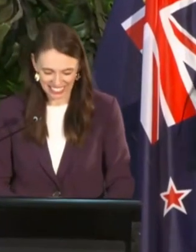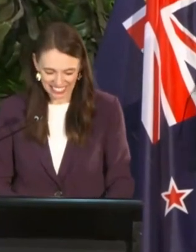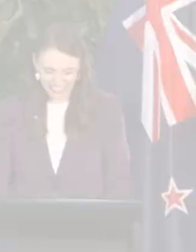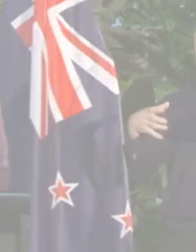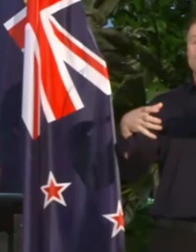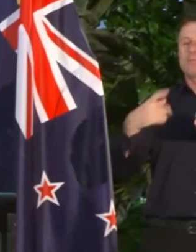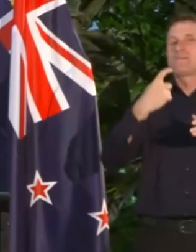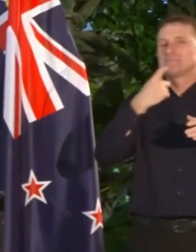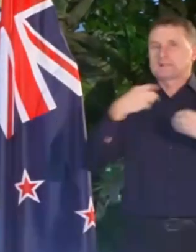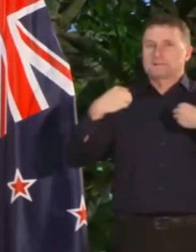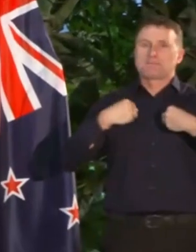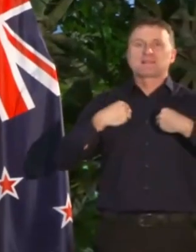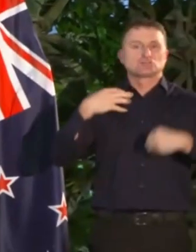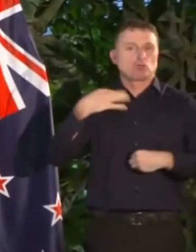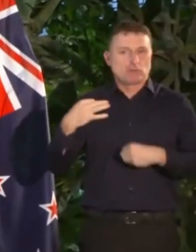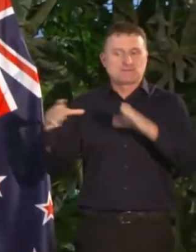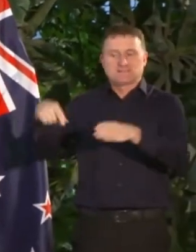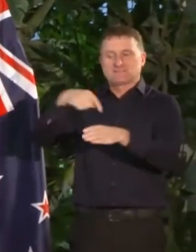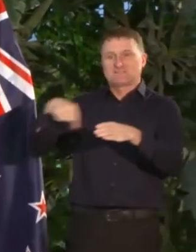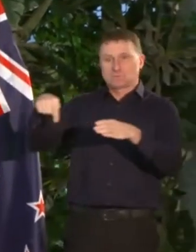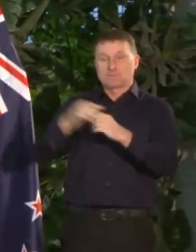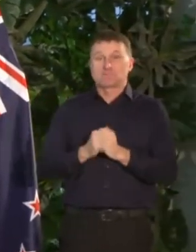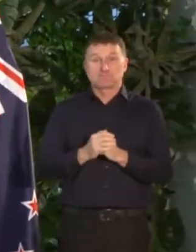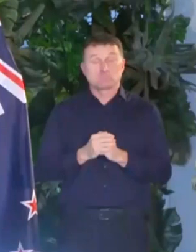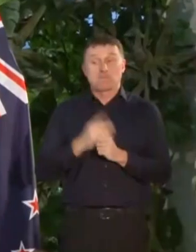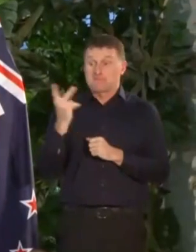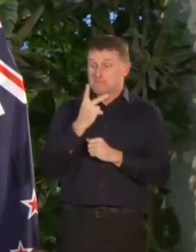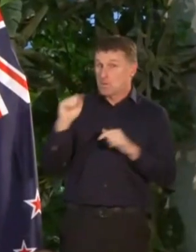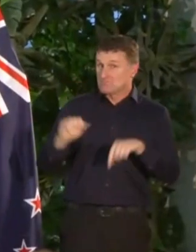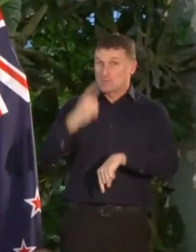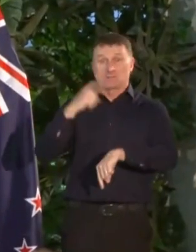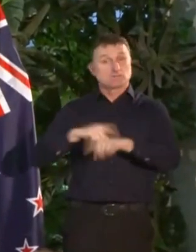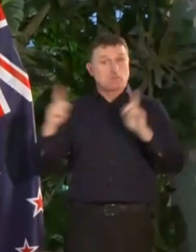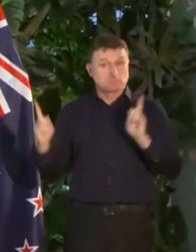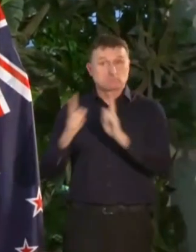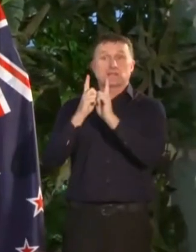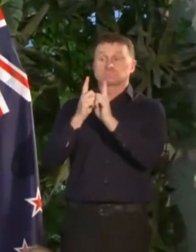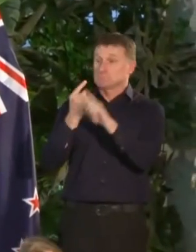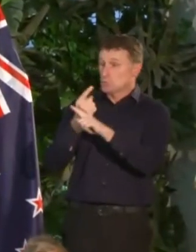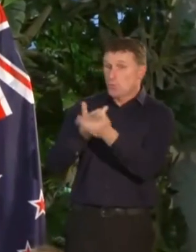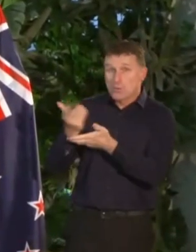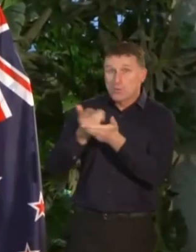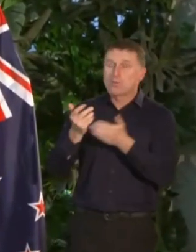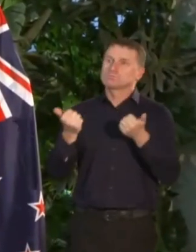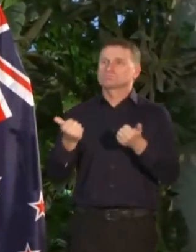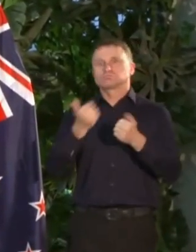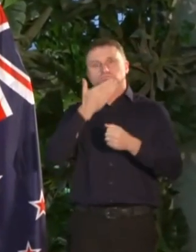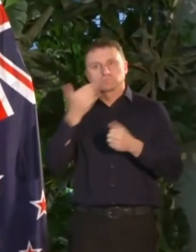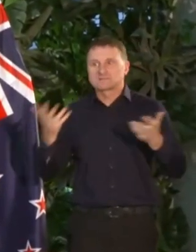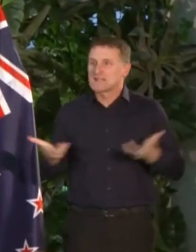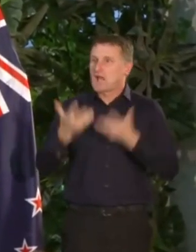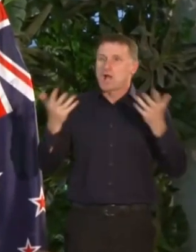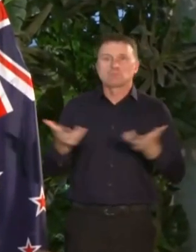Finland. My talks with the Prime Minister today have affirmed the warm relationship between New Zealand and Finland. Our countries